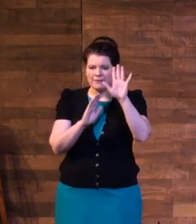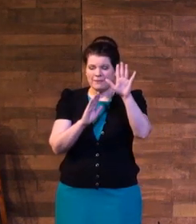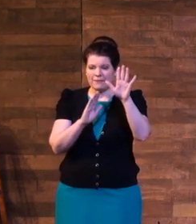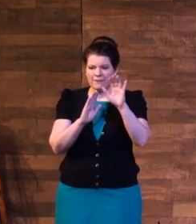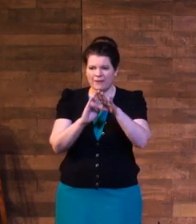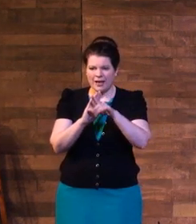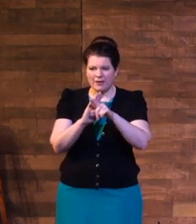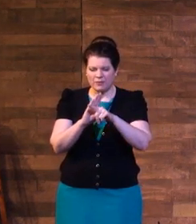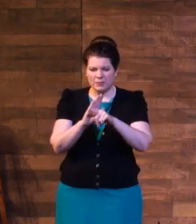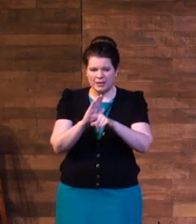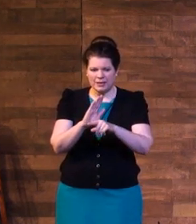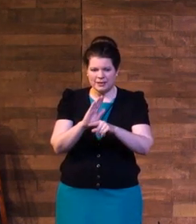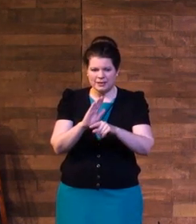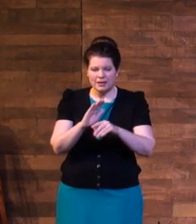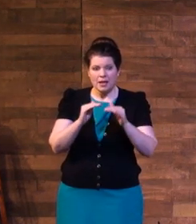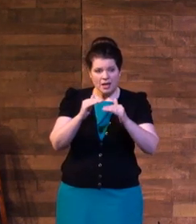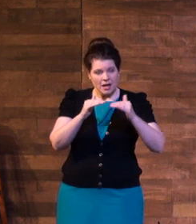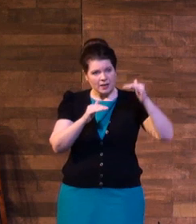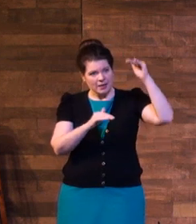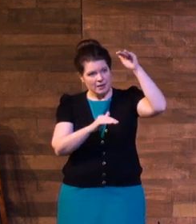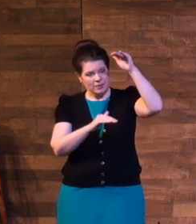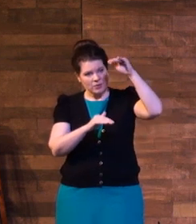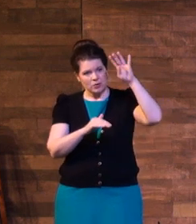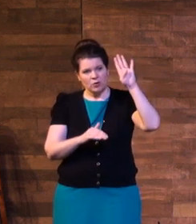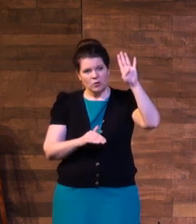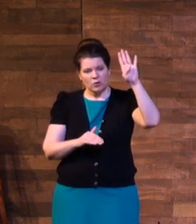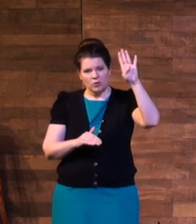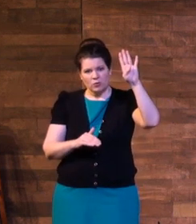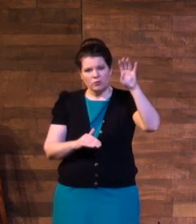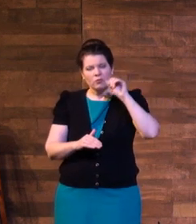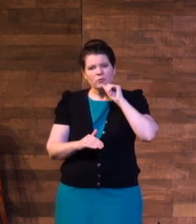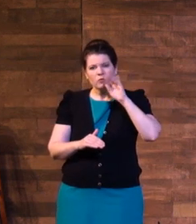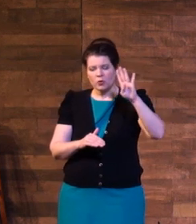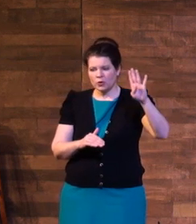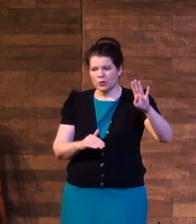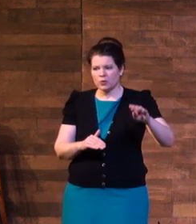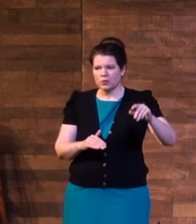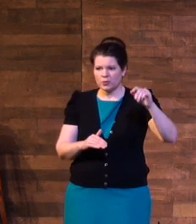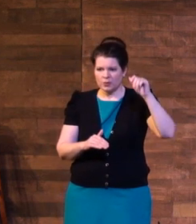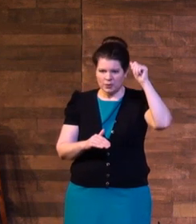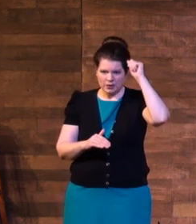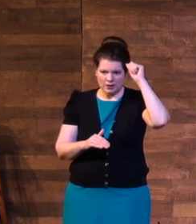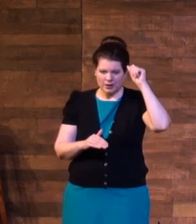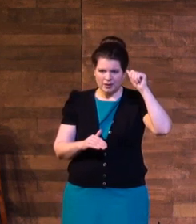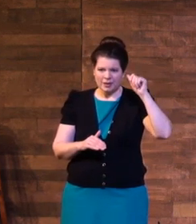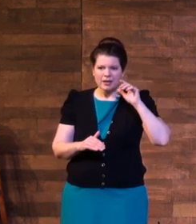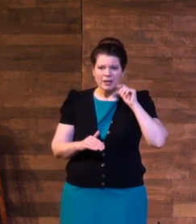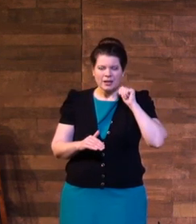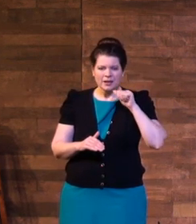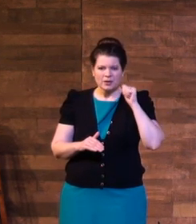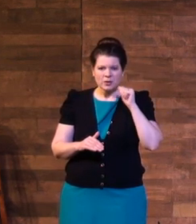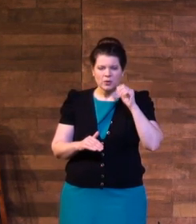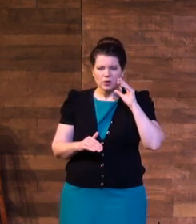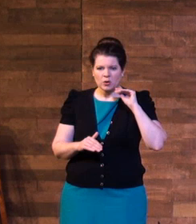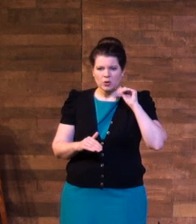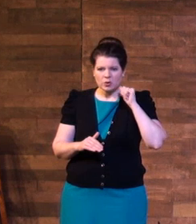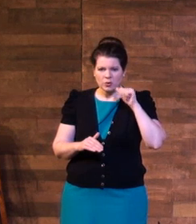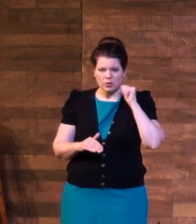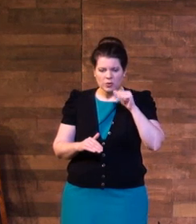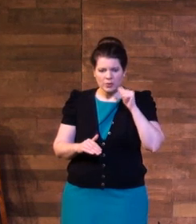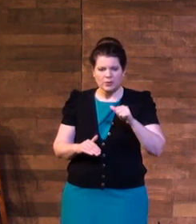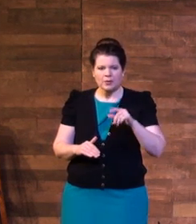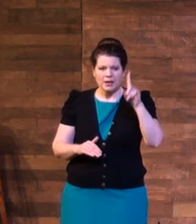On the other end of the spectrum is 4-year-old girls. 4-year-old girls ask on average